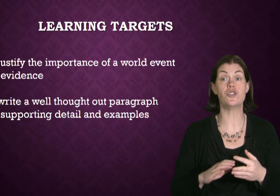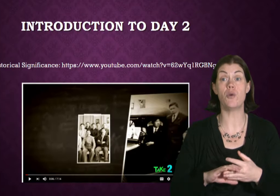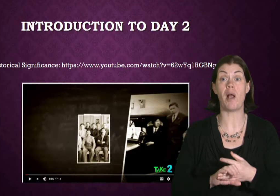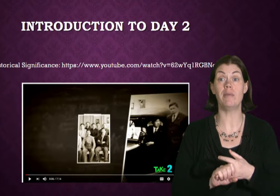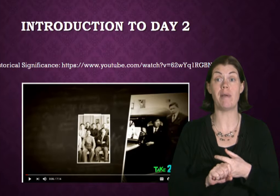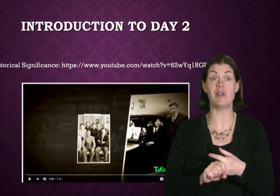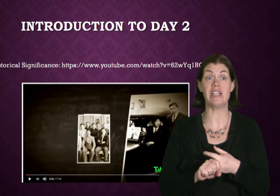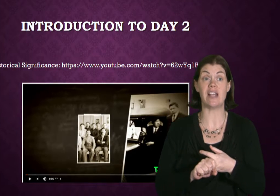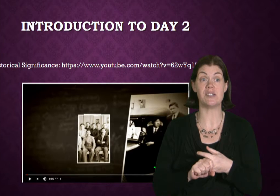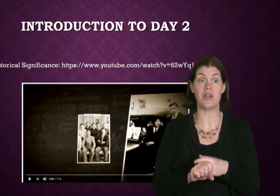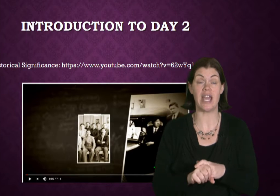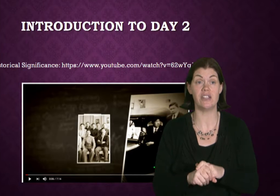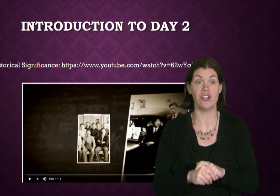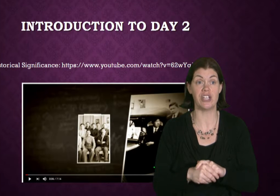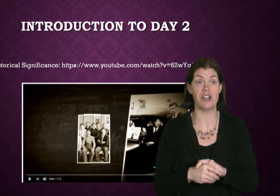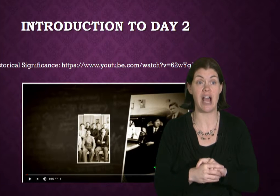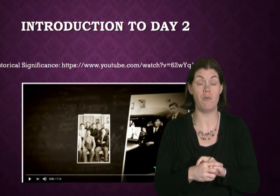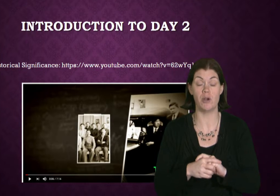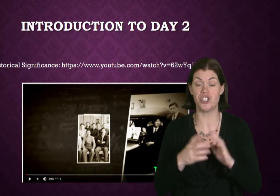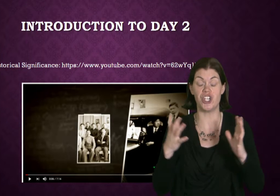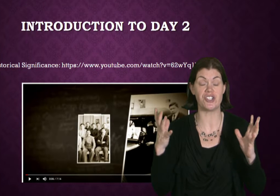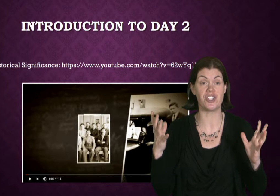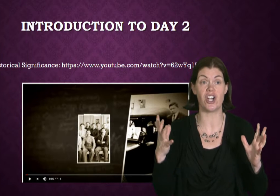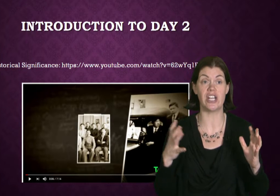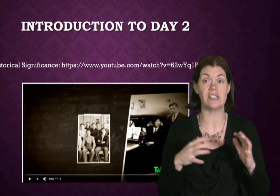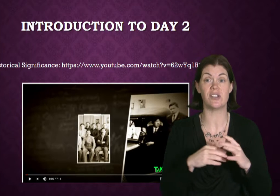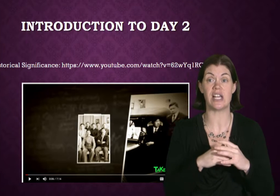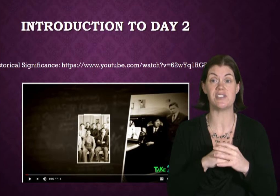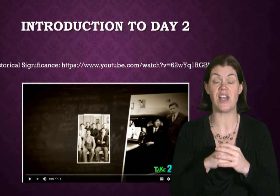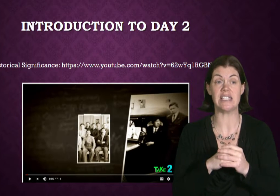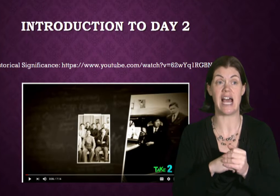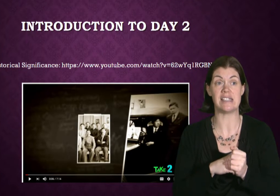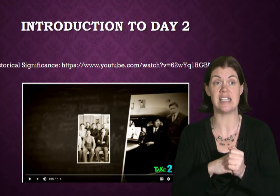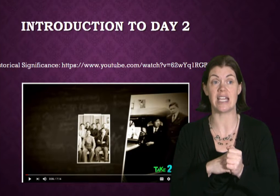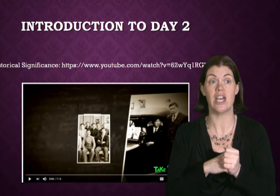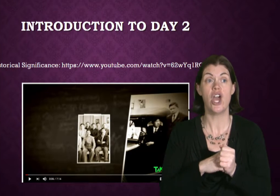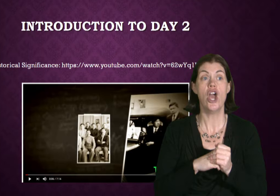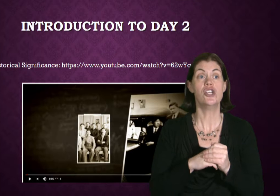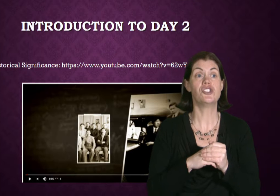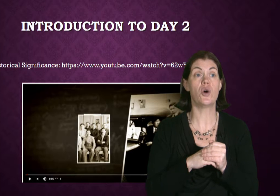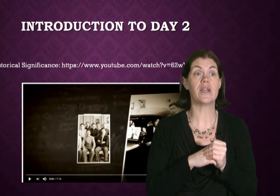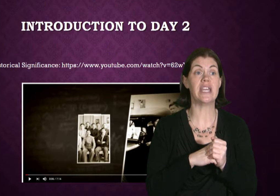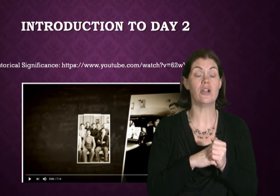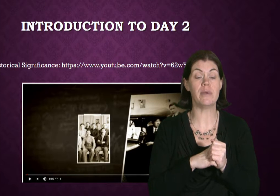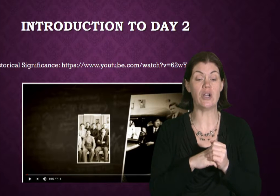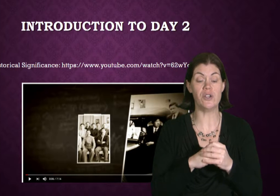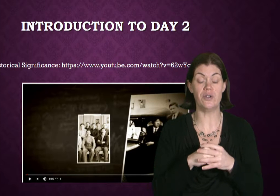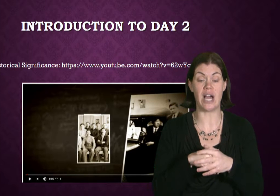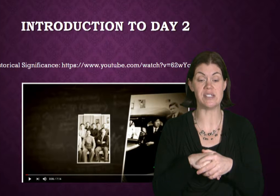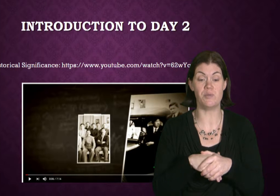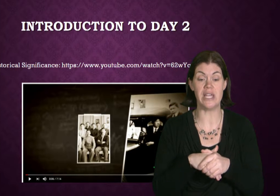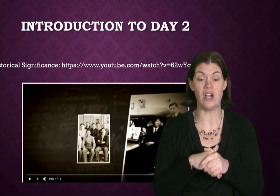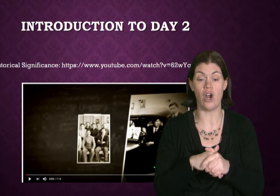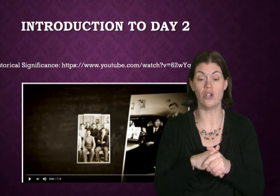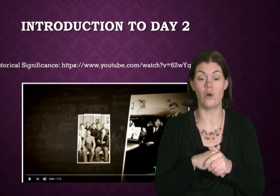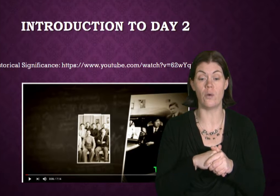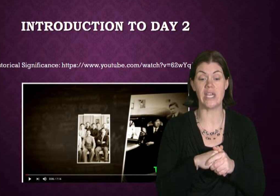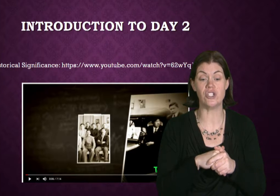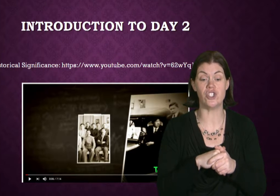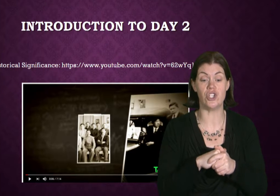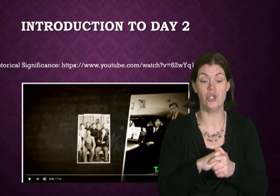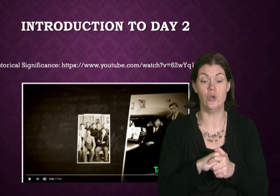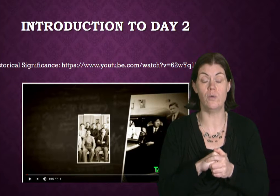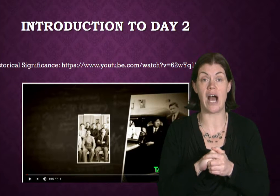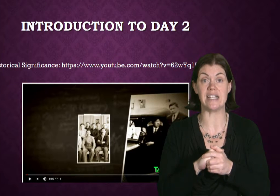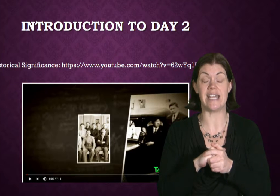all right, so no problem, Emery, that's okay. You're here now, we're just starting, so that's fantastic. So here we go, you guys. We are